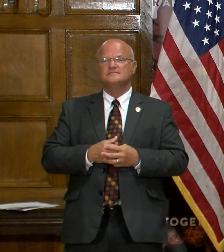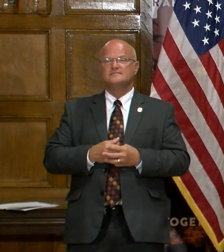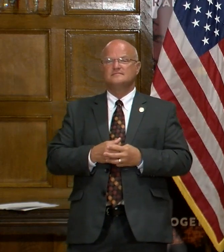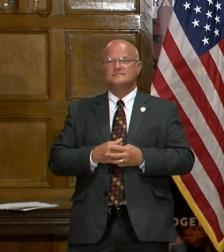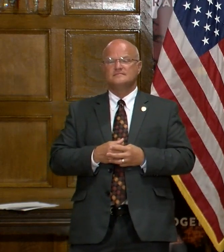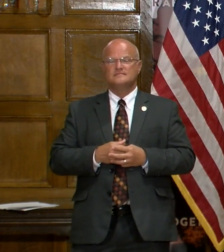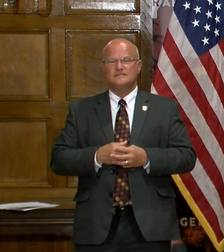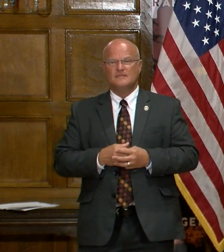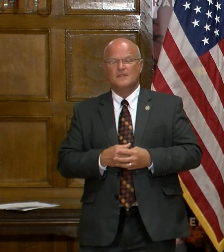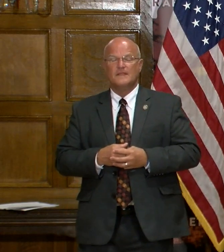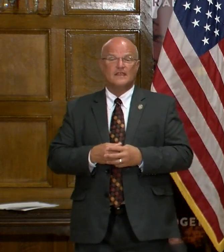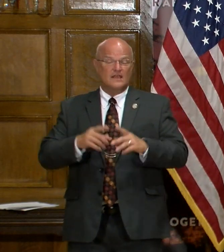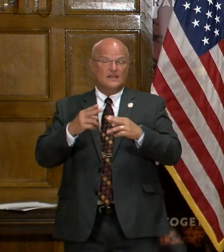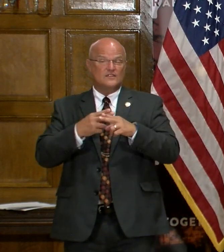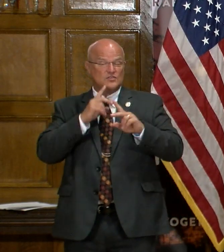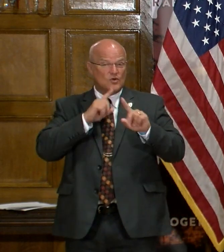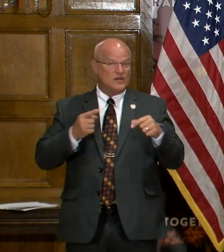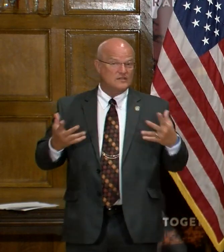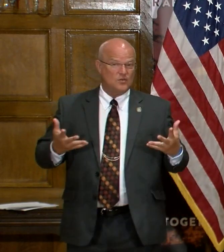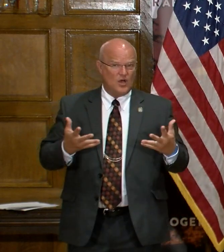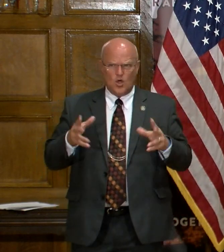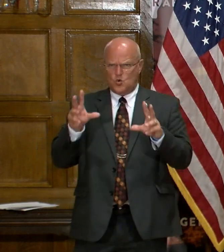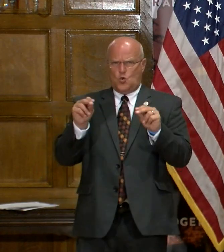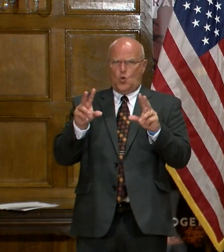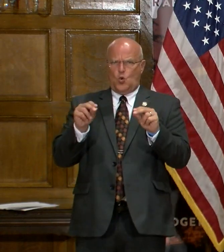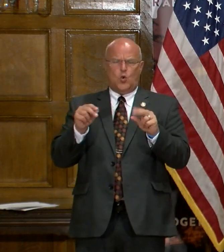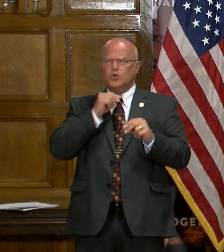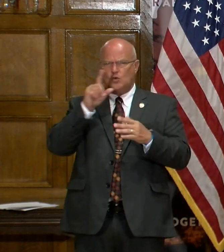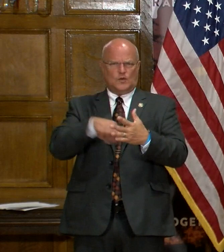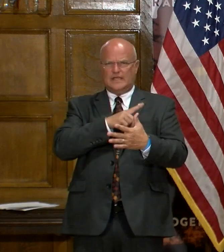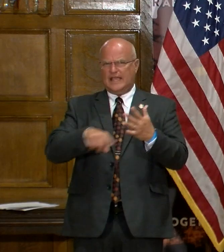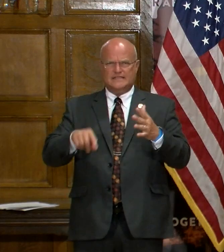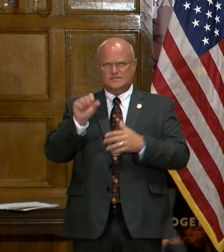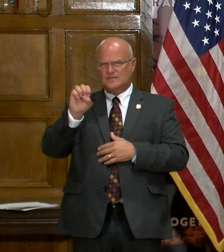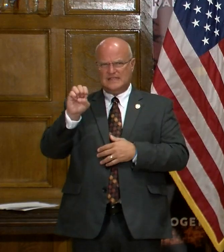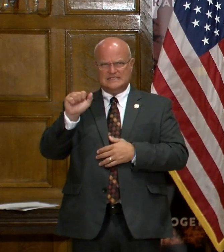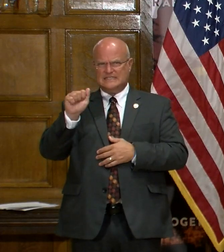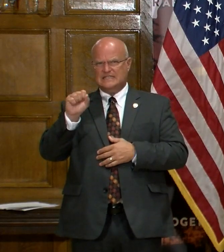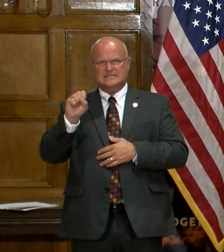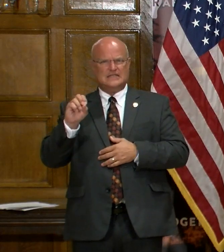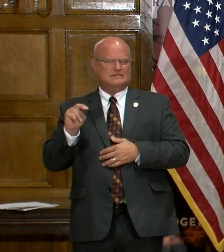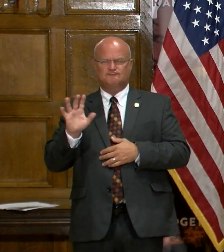Well, the short answer is no, I don't think they should cancel the season.